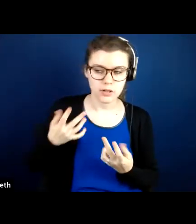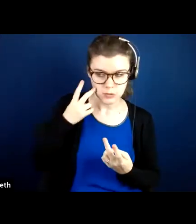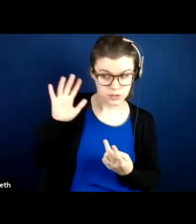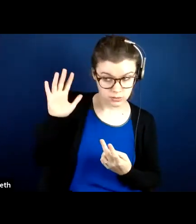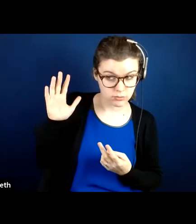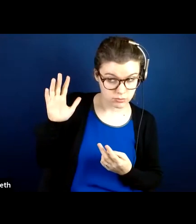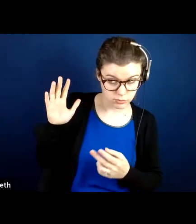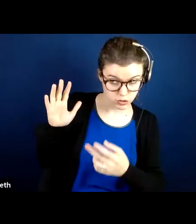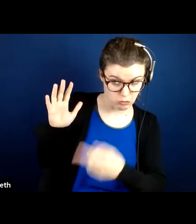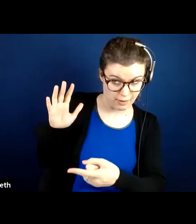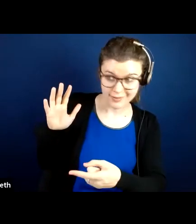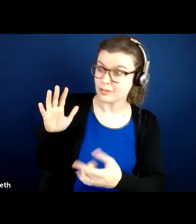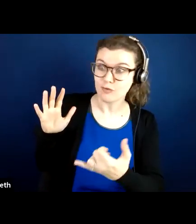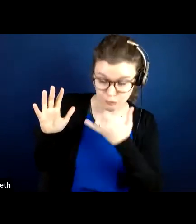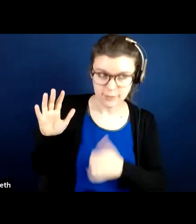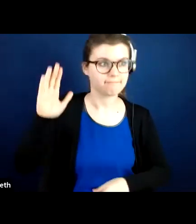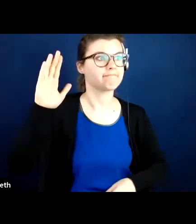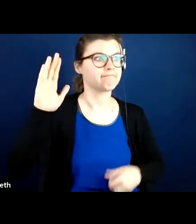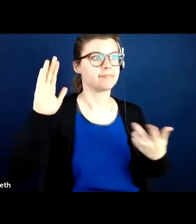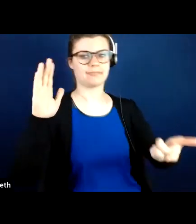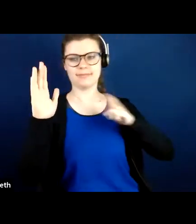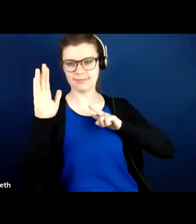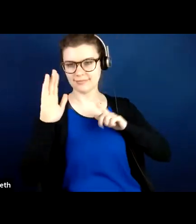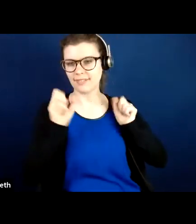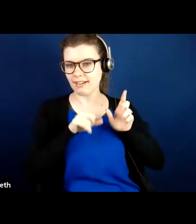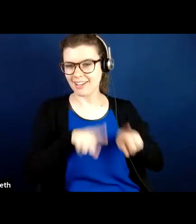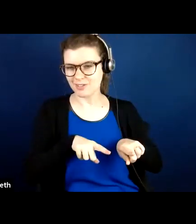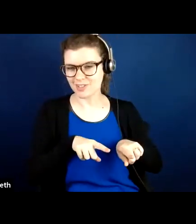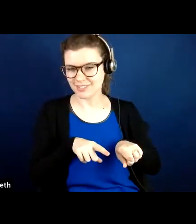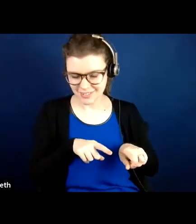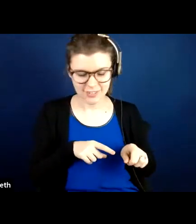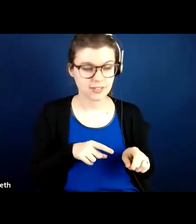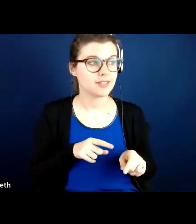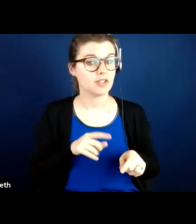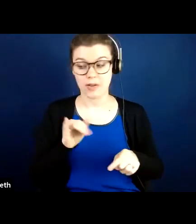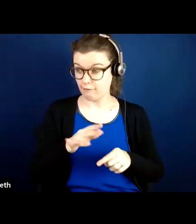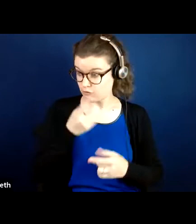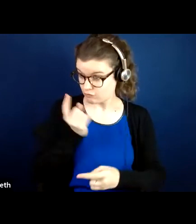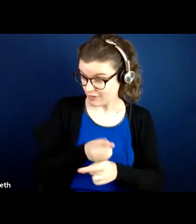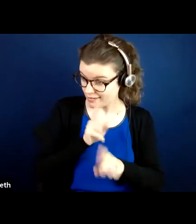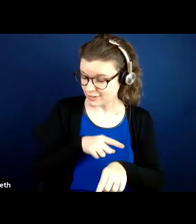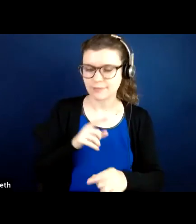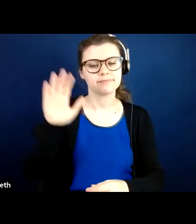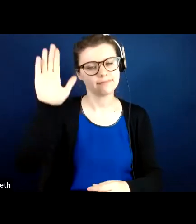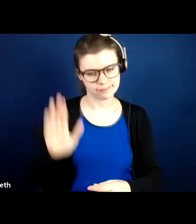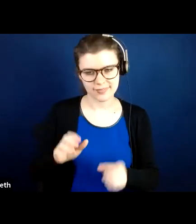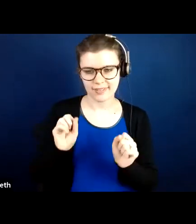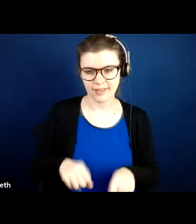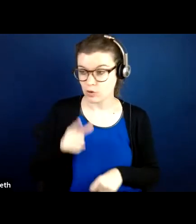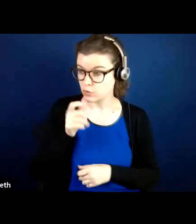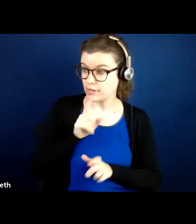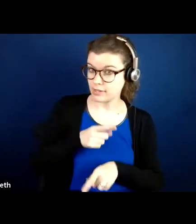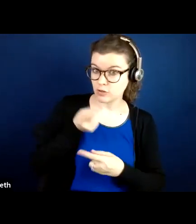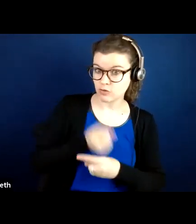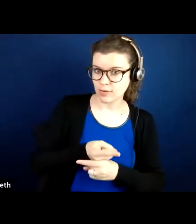hand raised. Once the question is answered correctly, then players answer their hands, and the player that answered correctly will get to